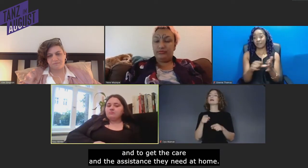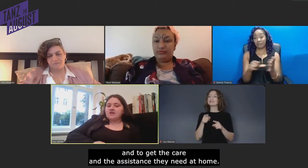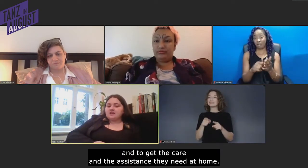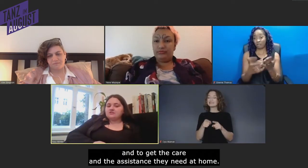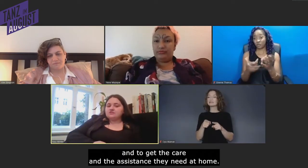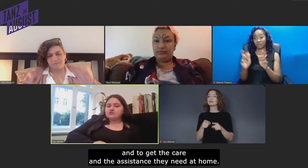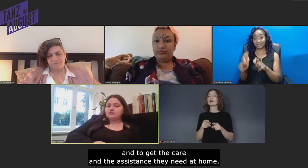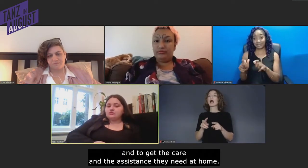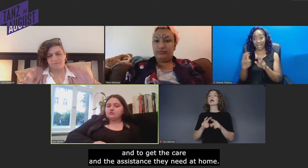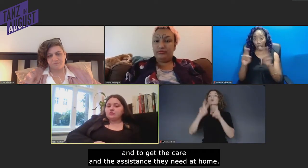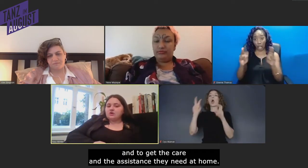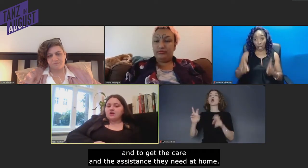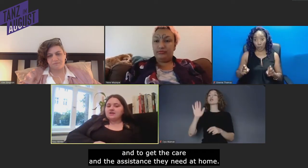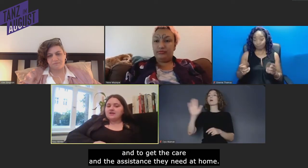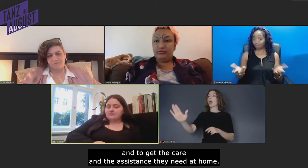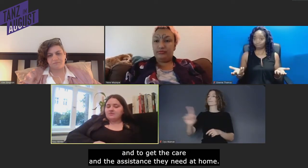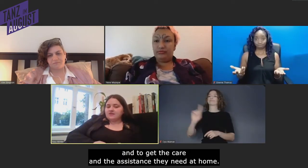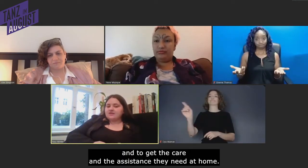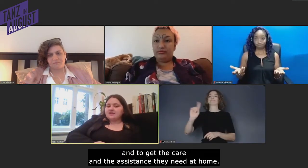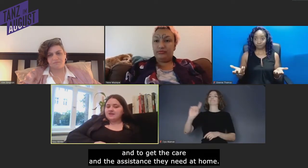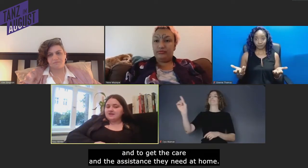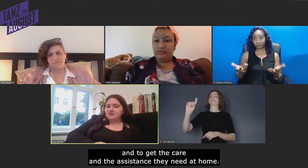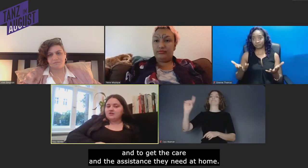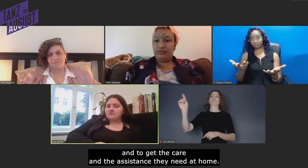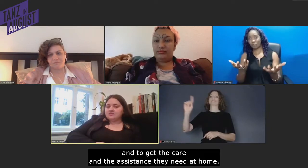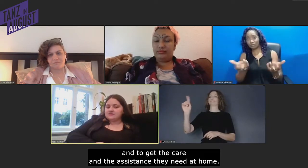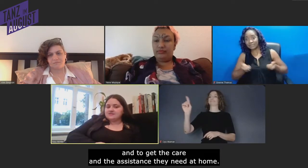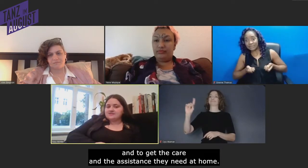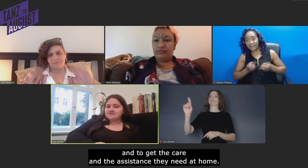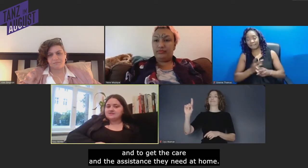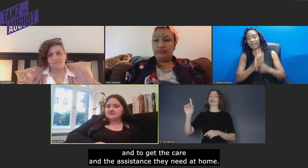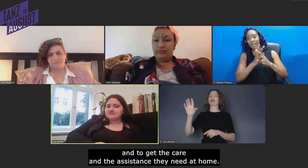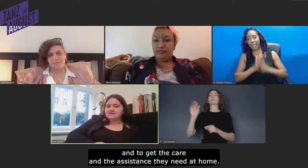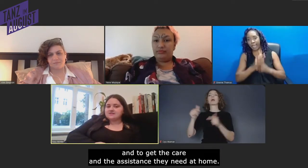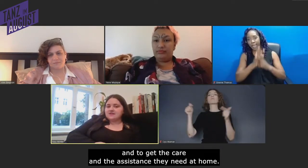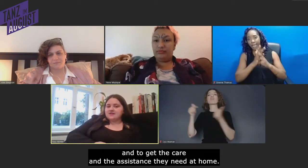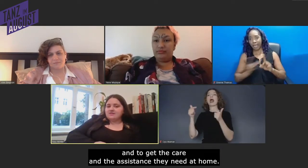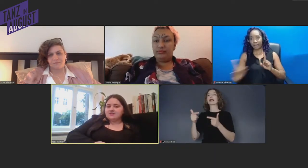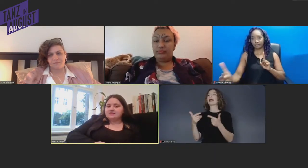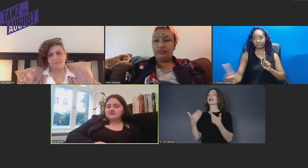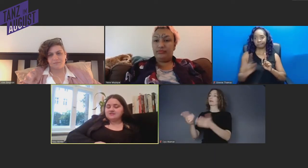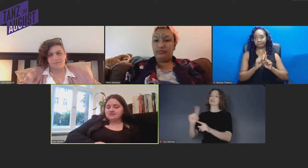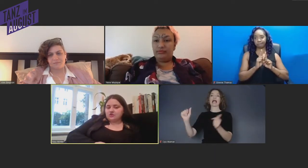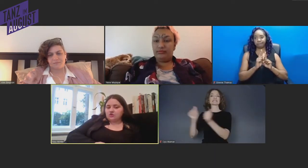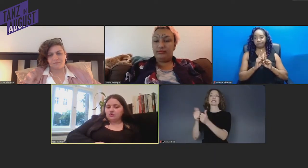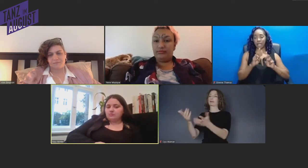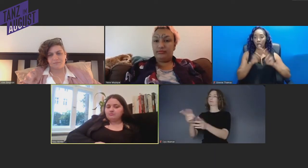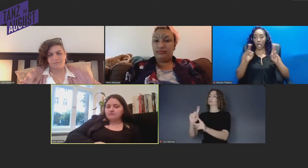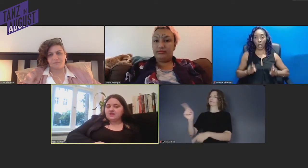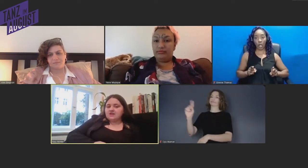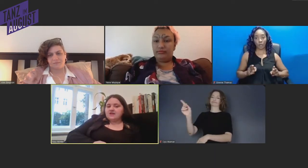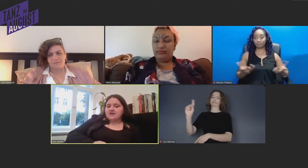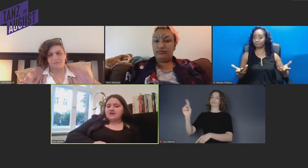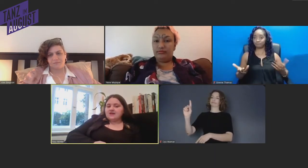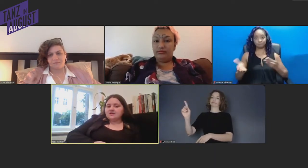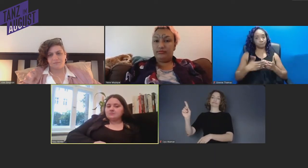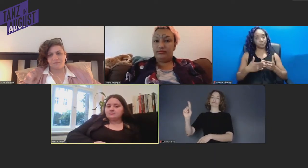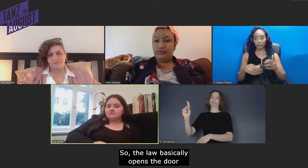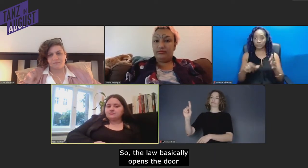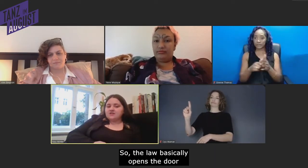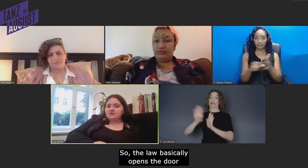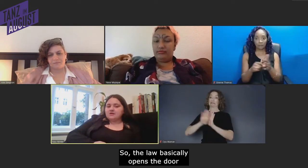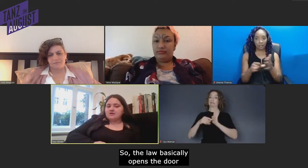home and to get the care and the assistance they need at home.